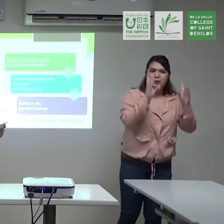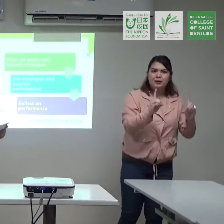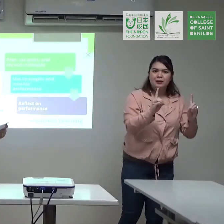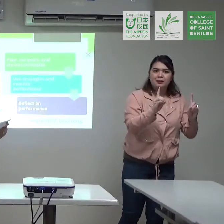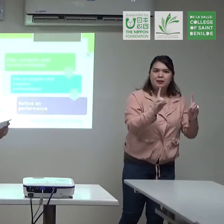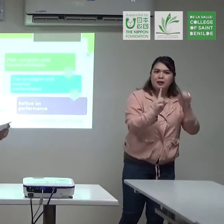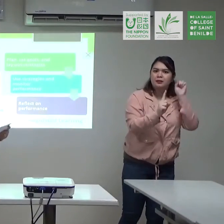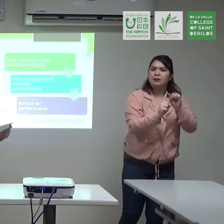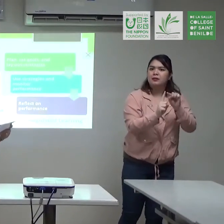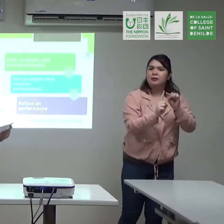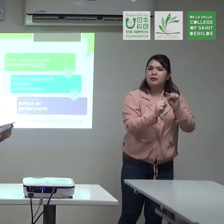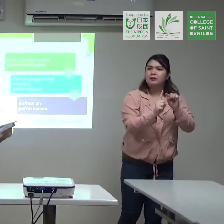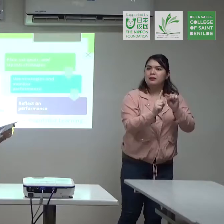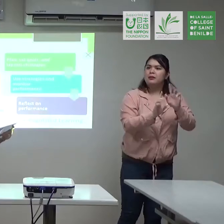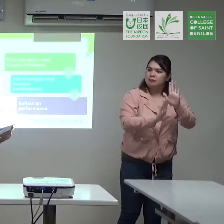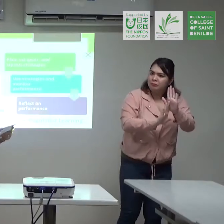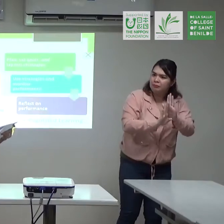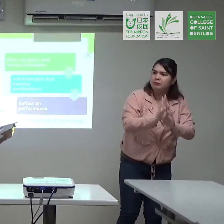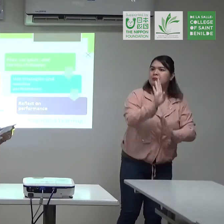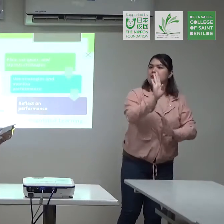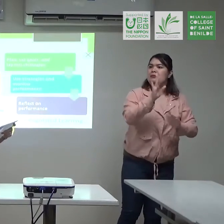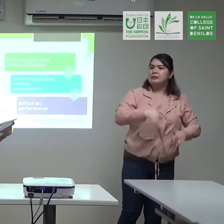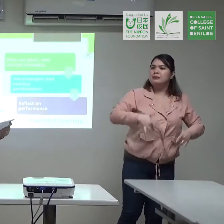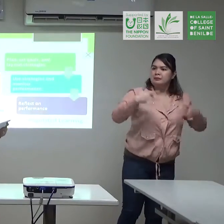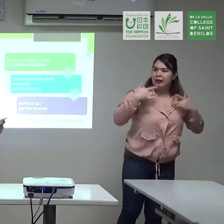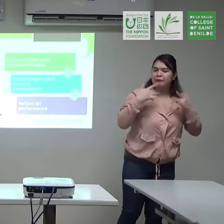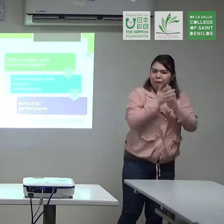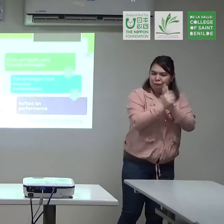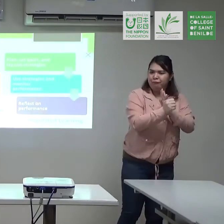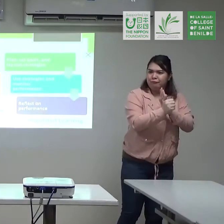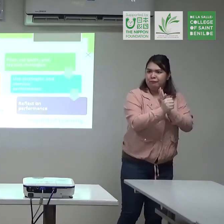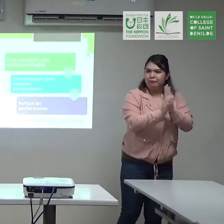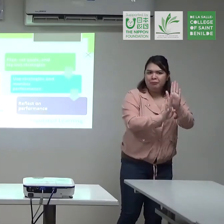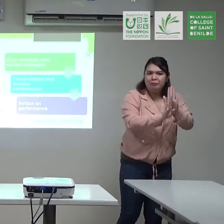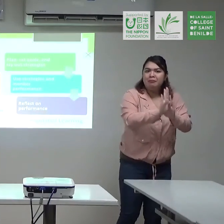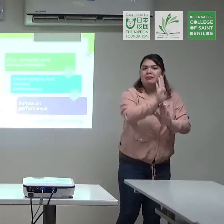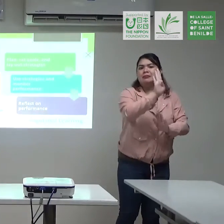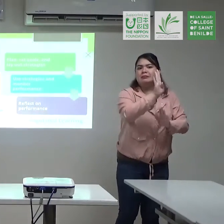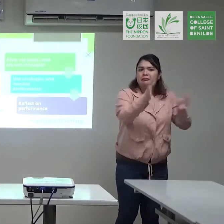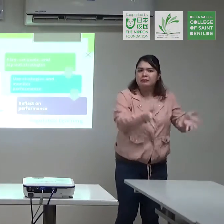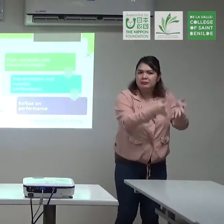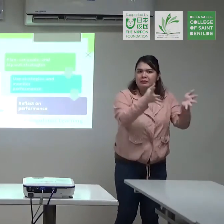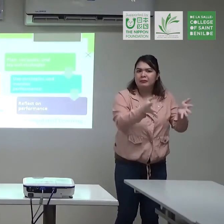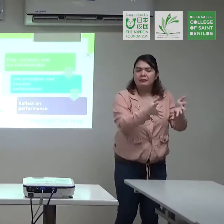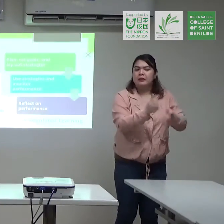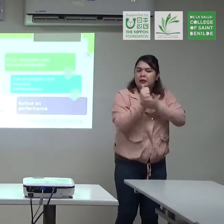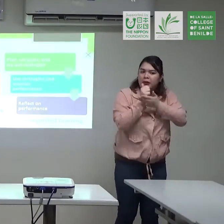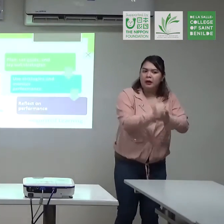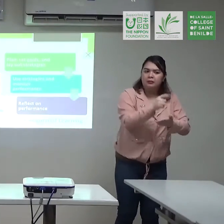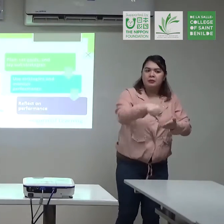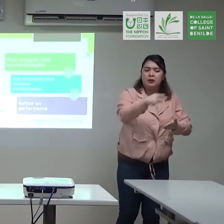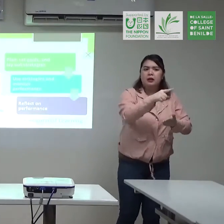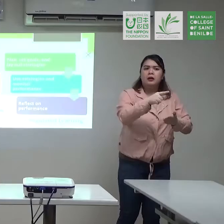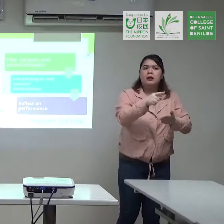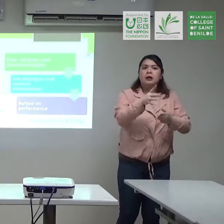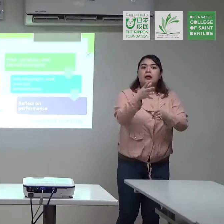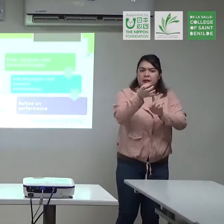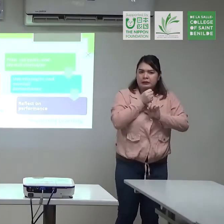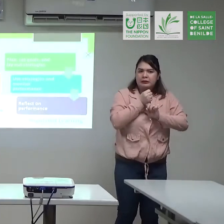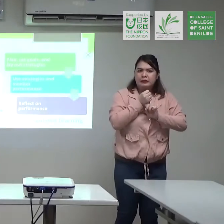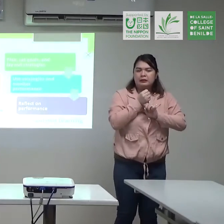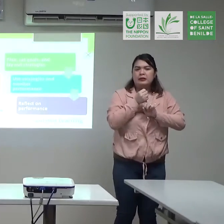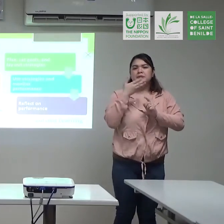is to develop along with life skills. that will help them get better grades, among